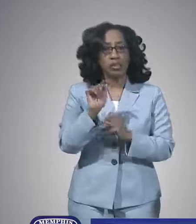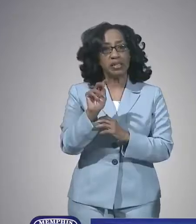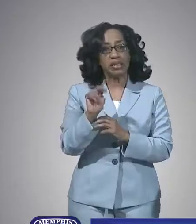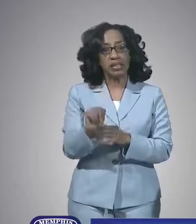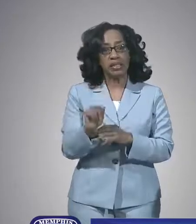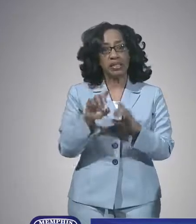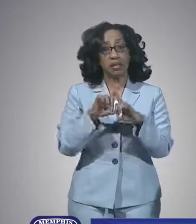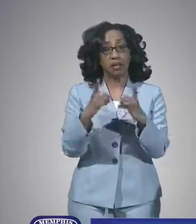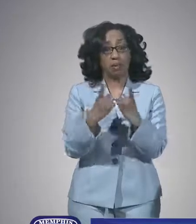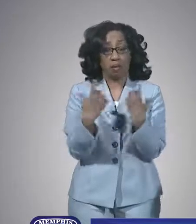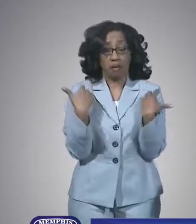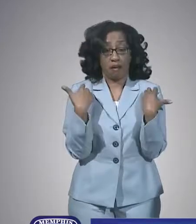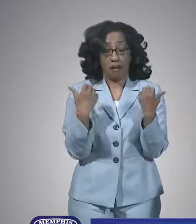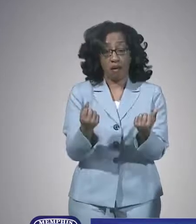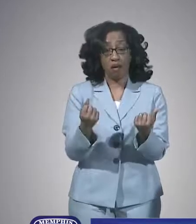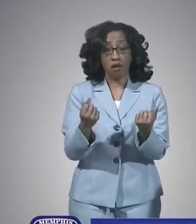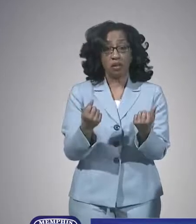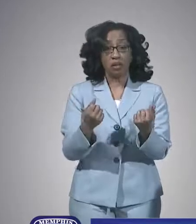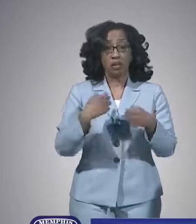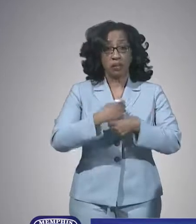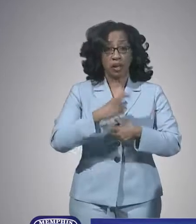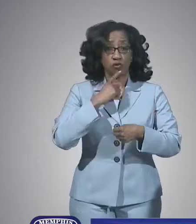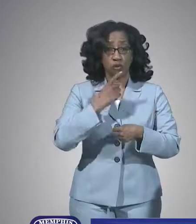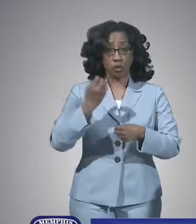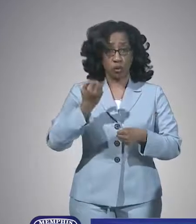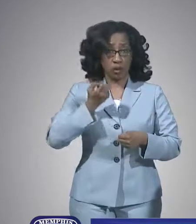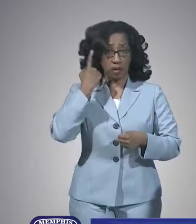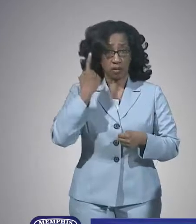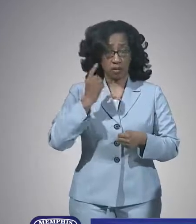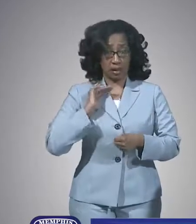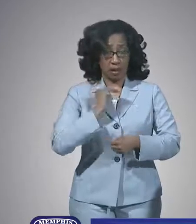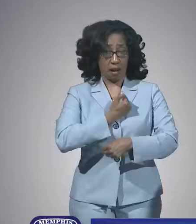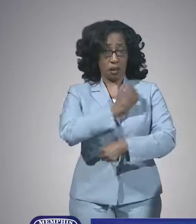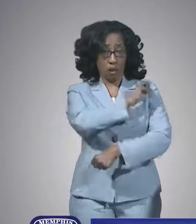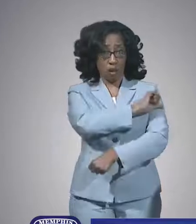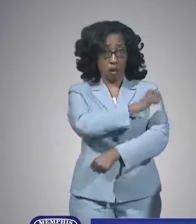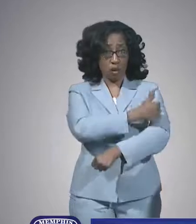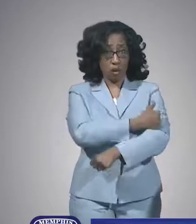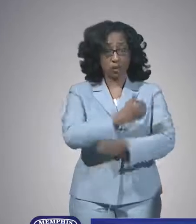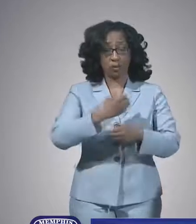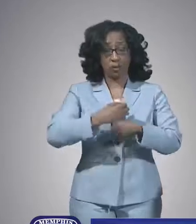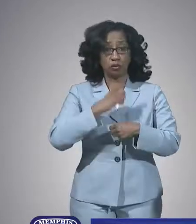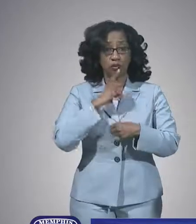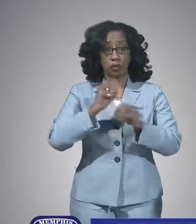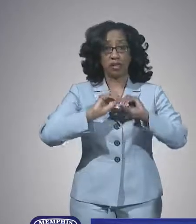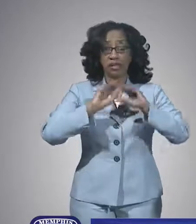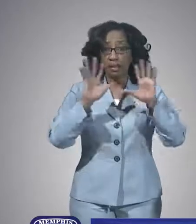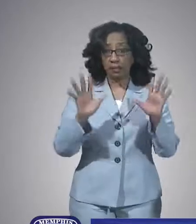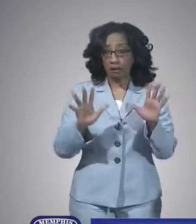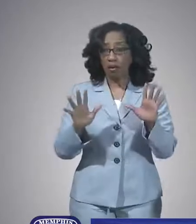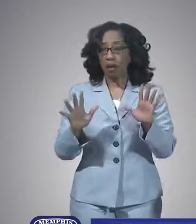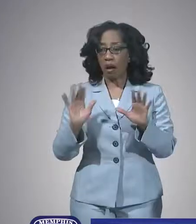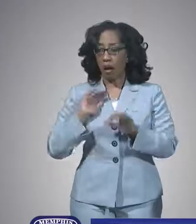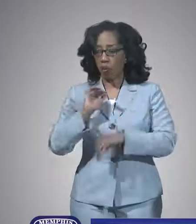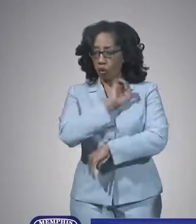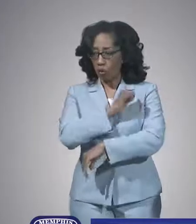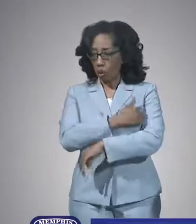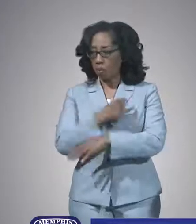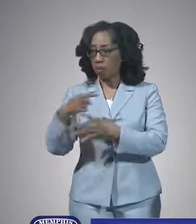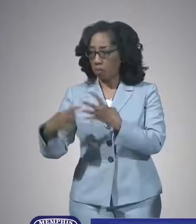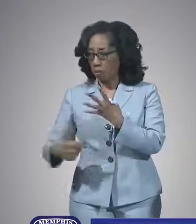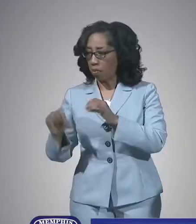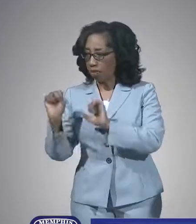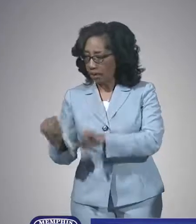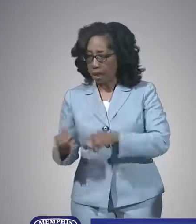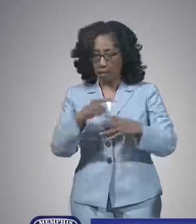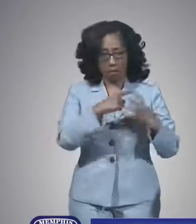Health to make sure that we have clarity on what authority we do have and we don't have. And once I have an update for you, I will bring